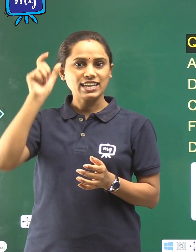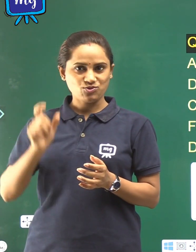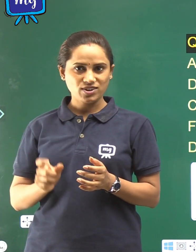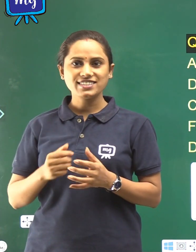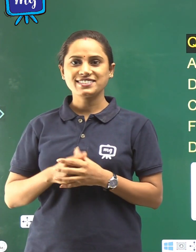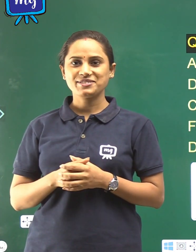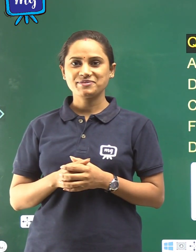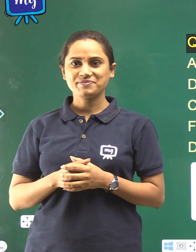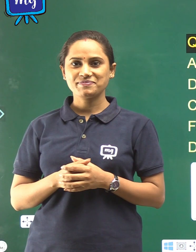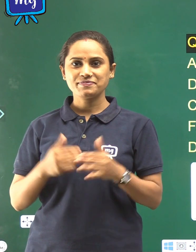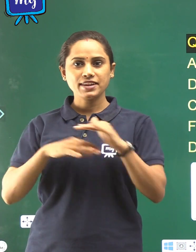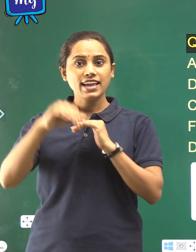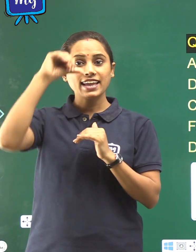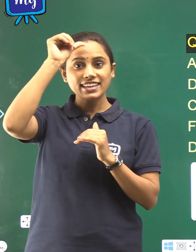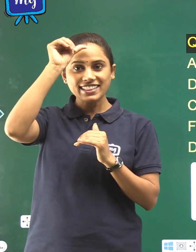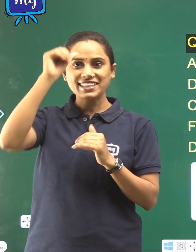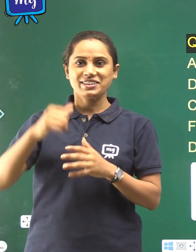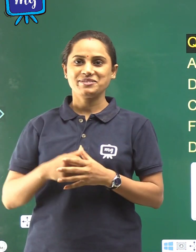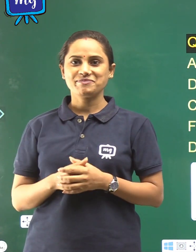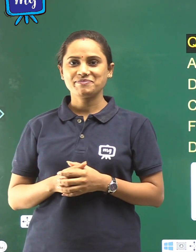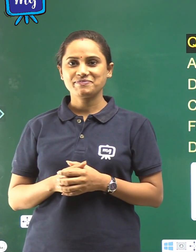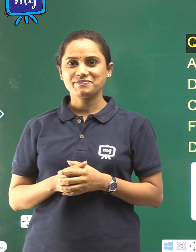words in Hindi.